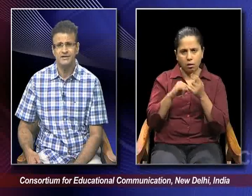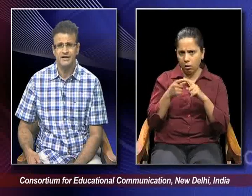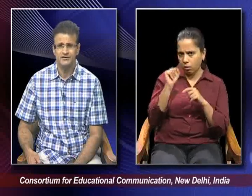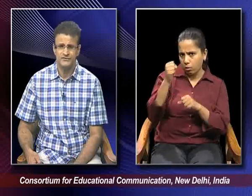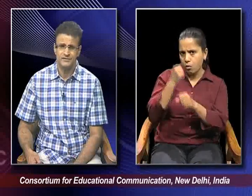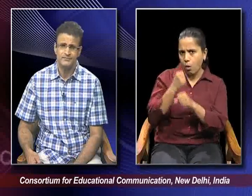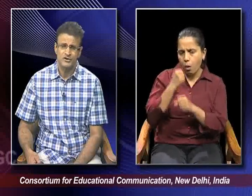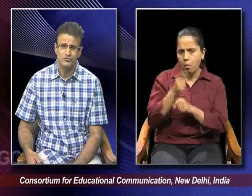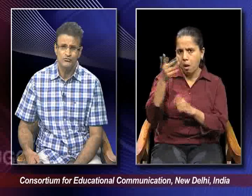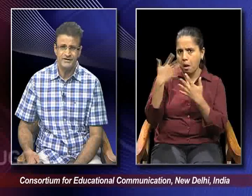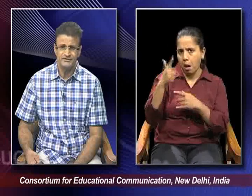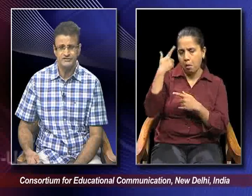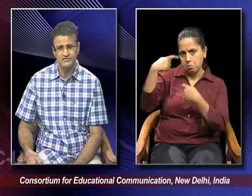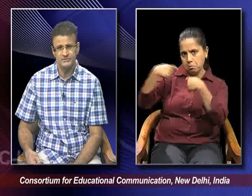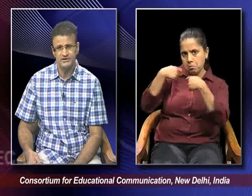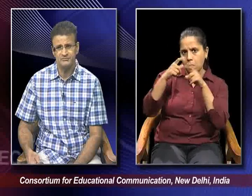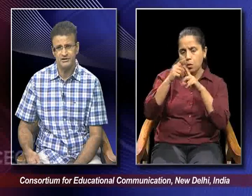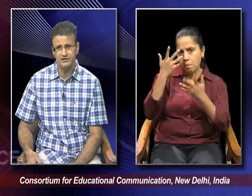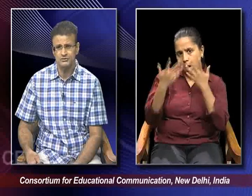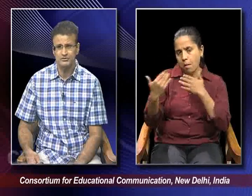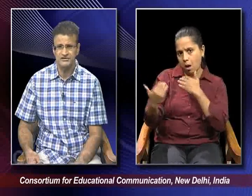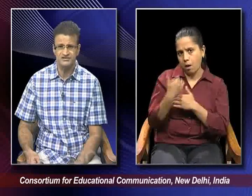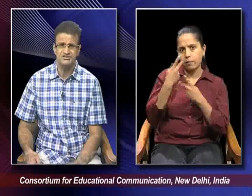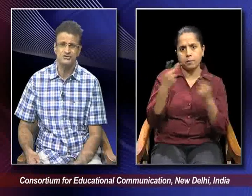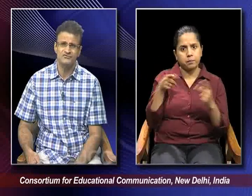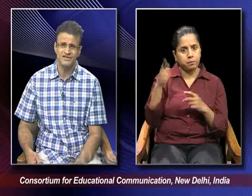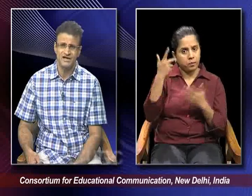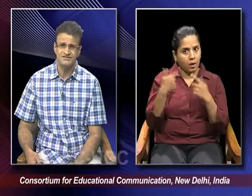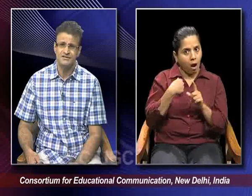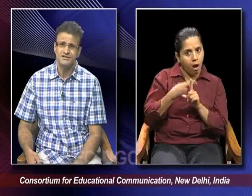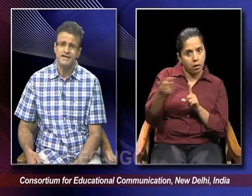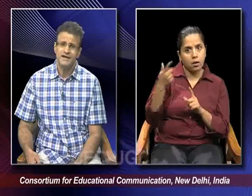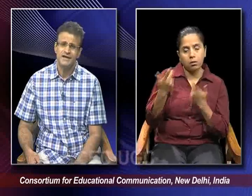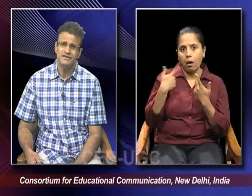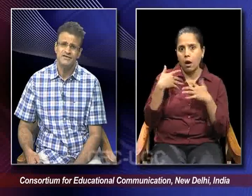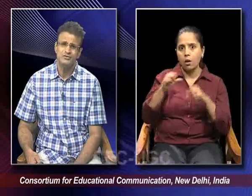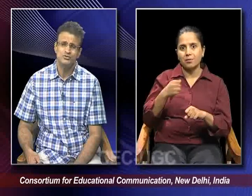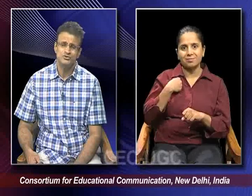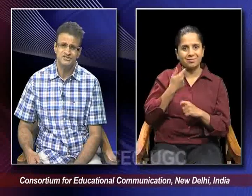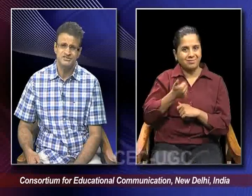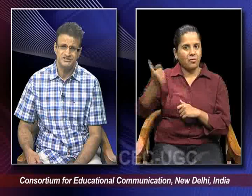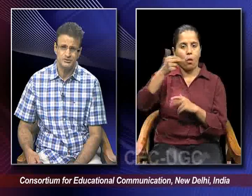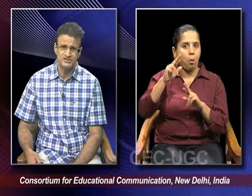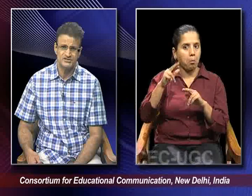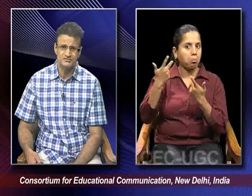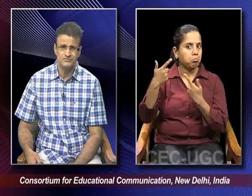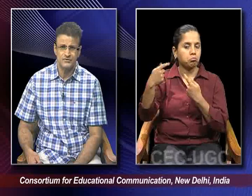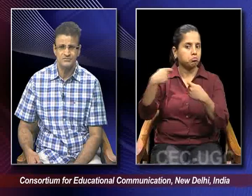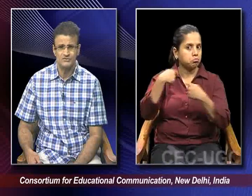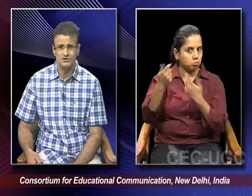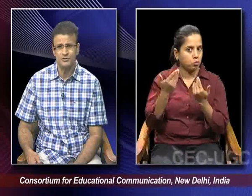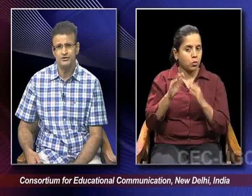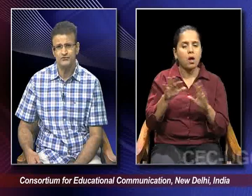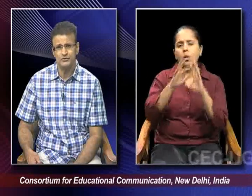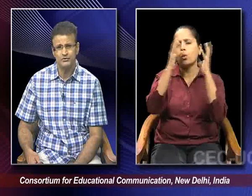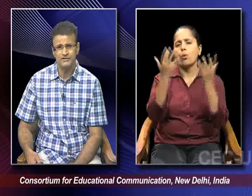any kind of a movement which will be inimical to the interests of the Raj. And when you see the situation from the